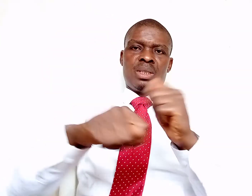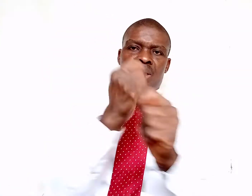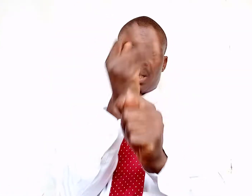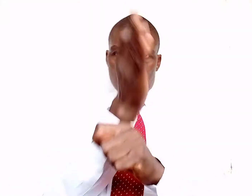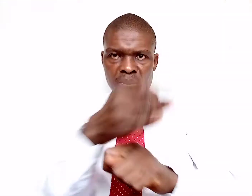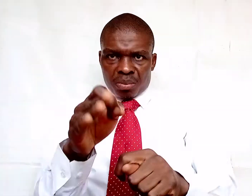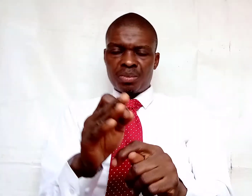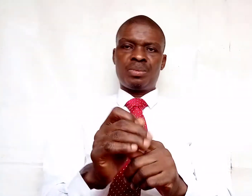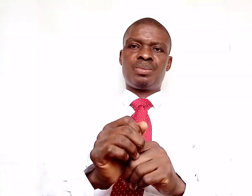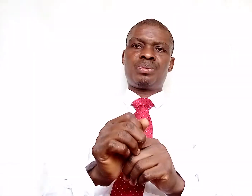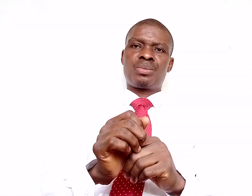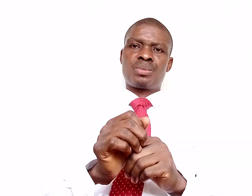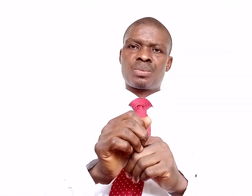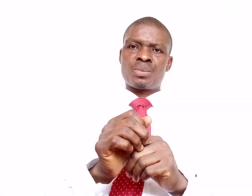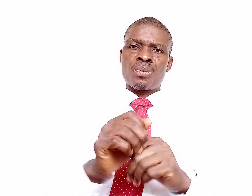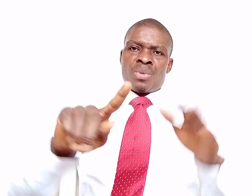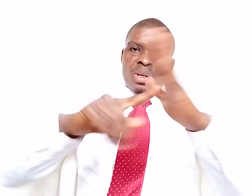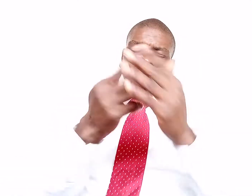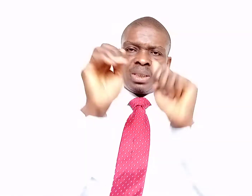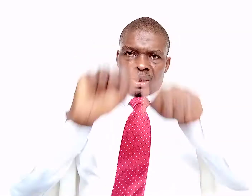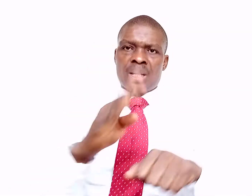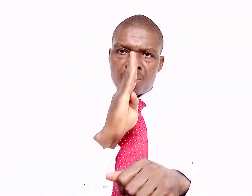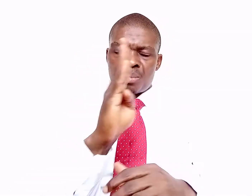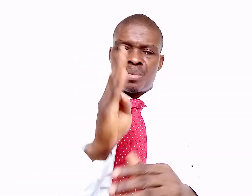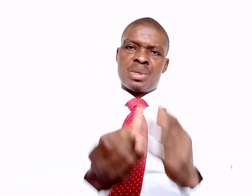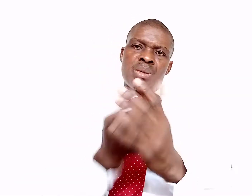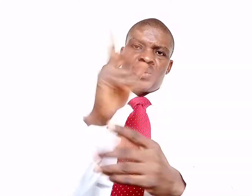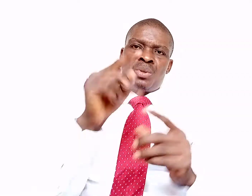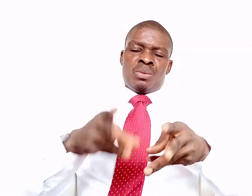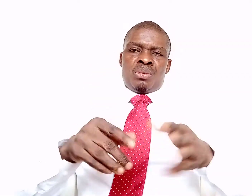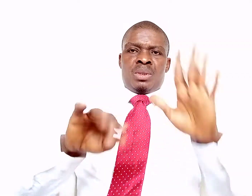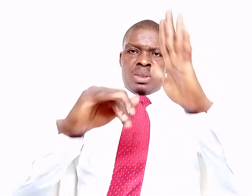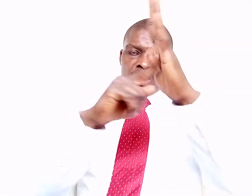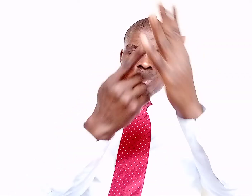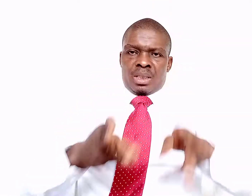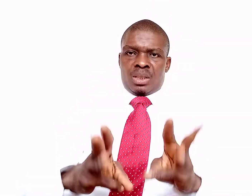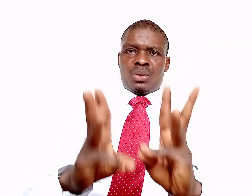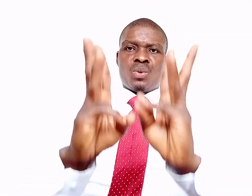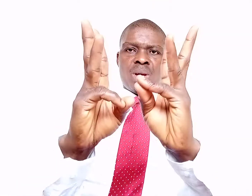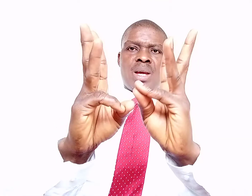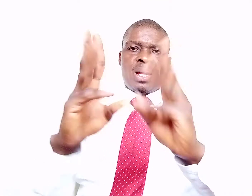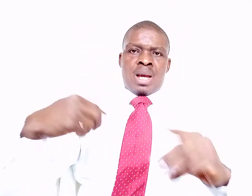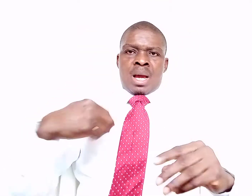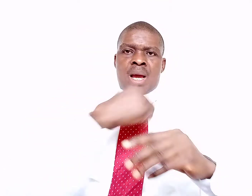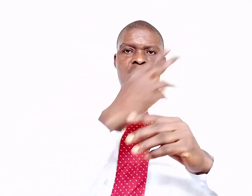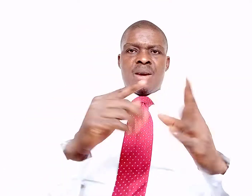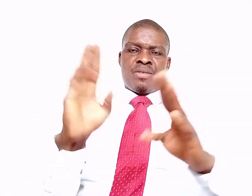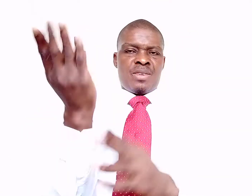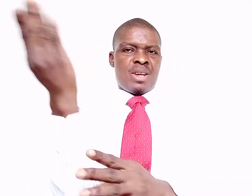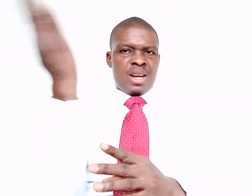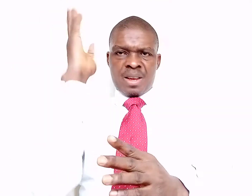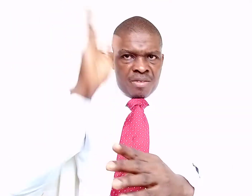there. This can be improved this way. I had never been to a horse race. I